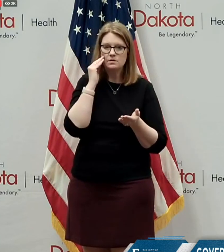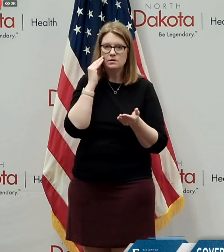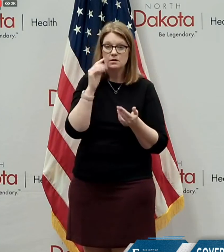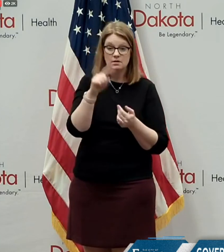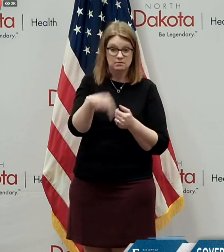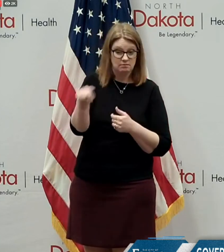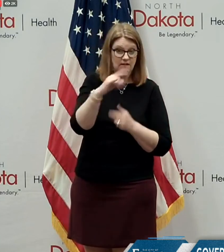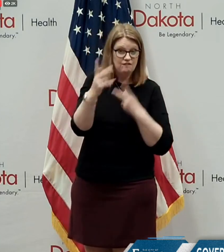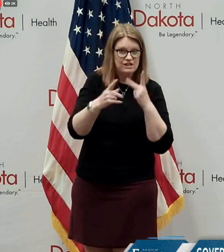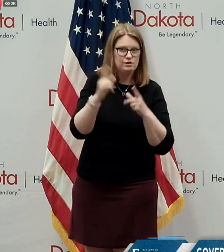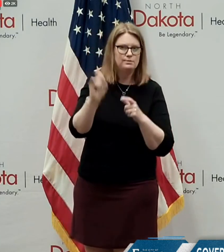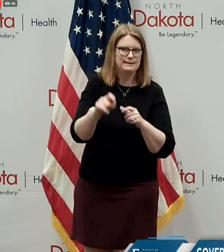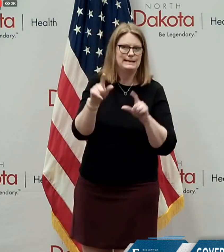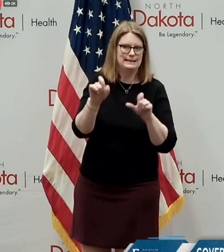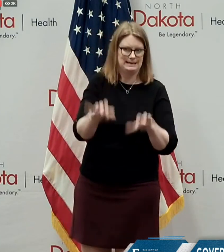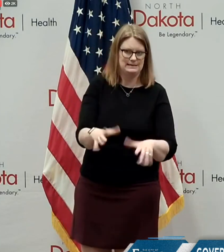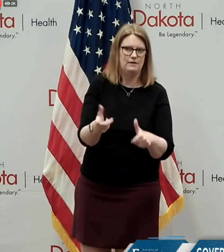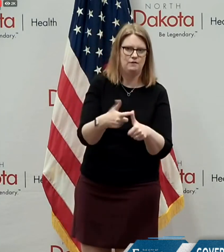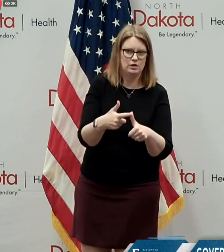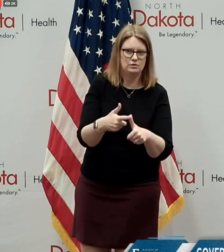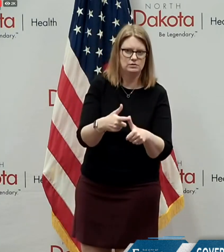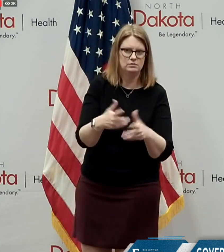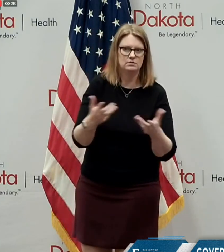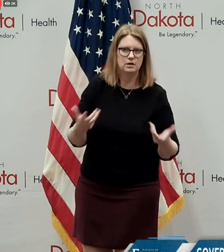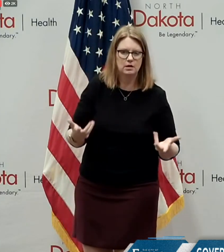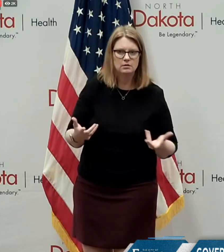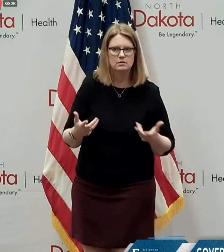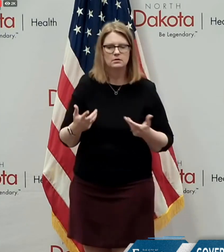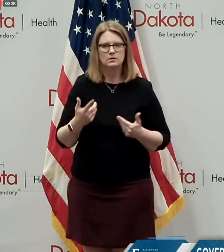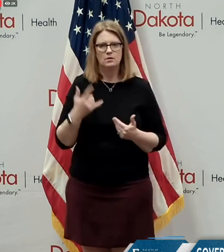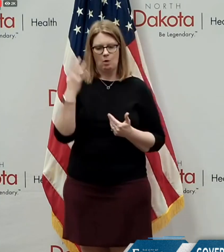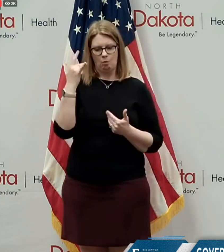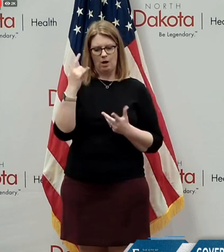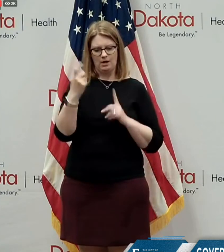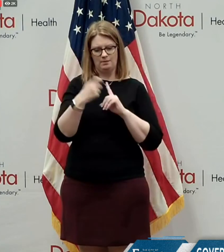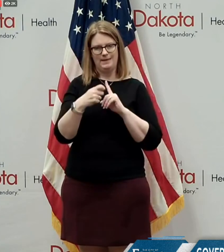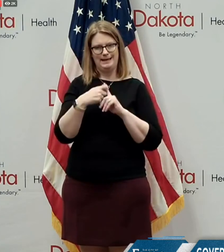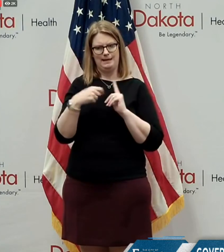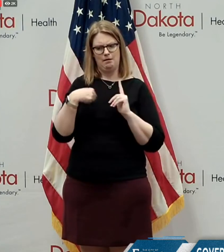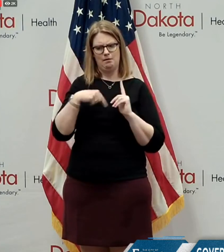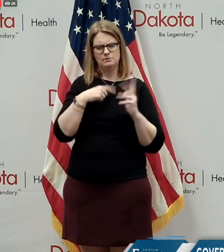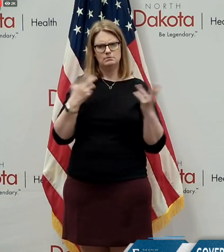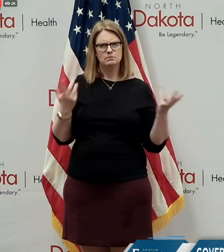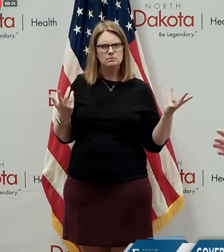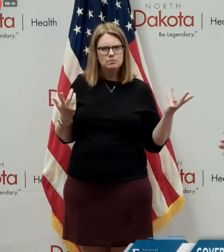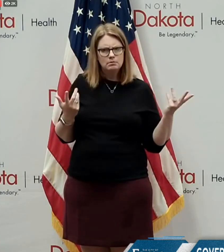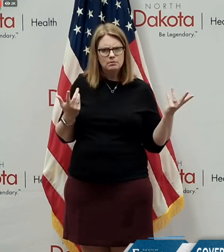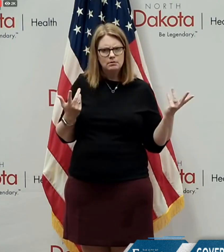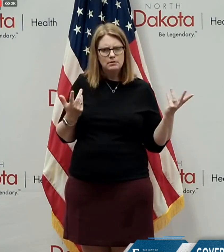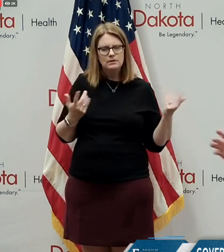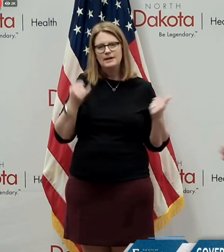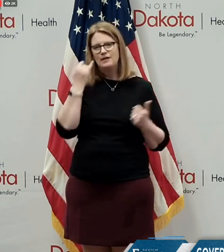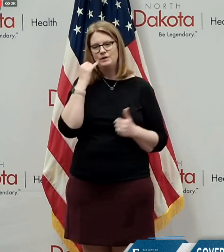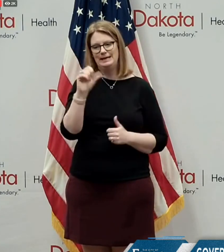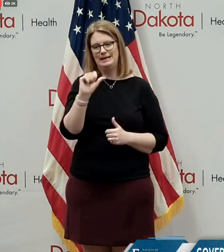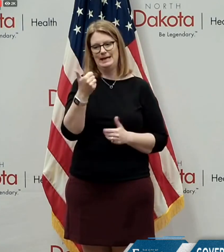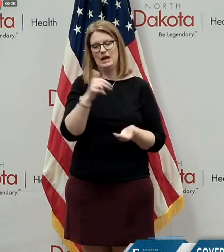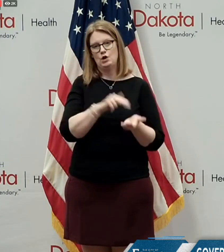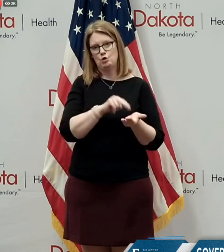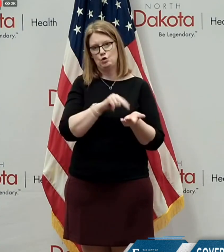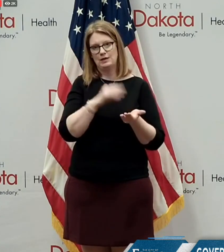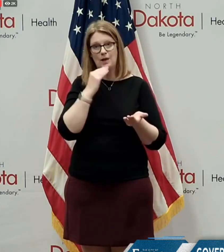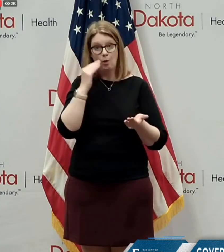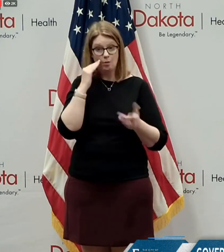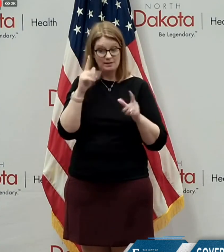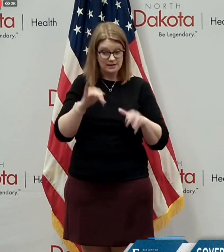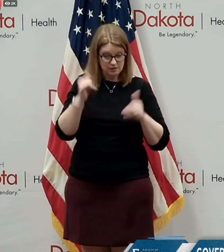get tested. And they'd say, well, why are you picking on us? Well, we might, if we did 10 nursing homes and tested every